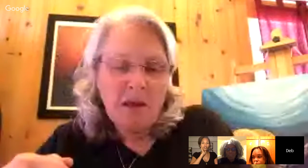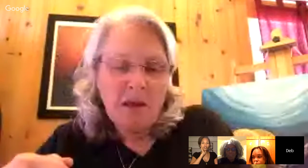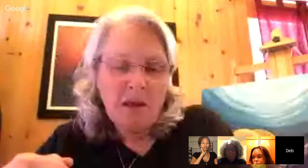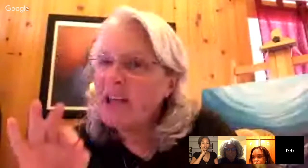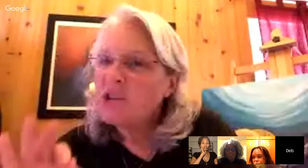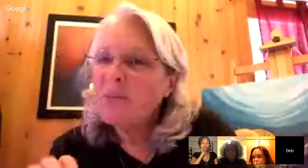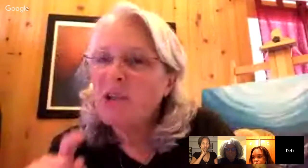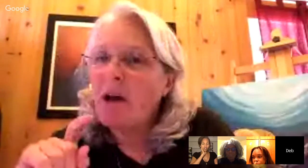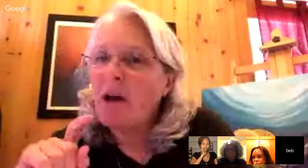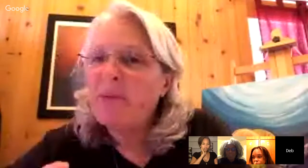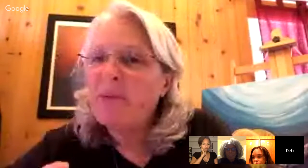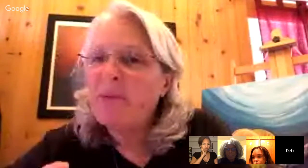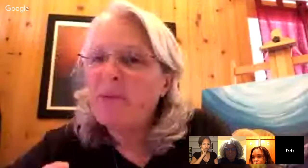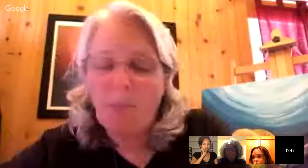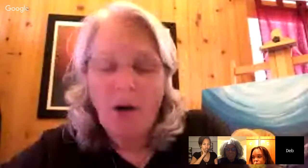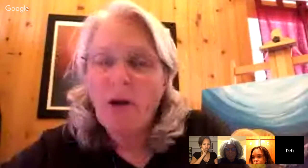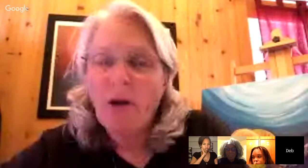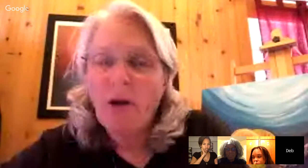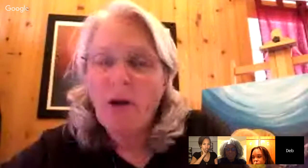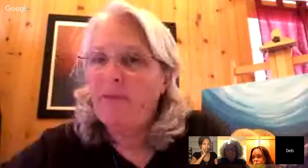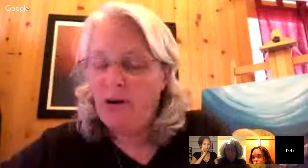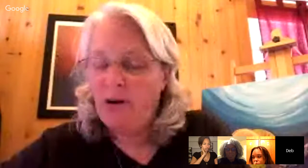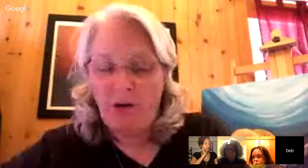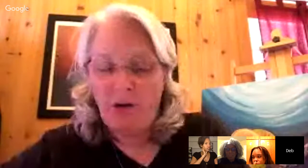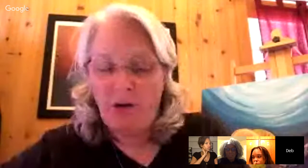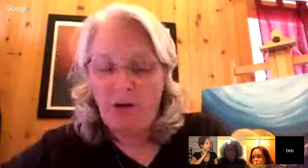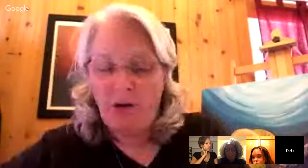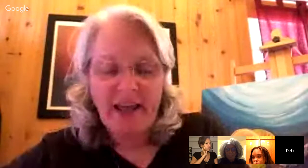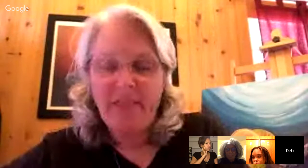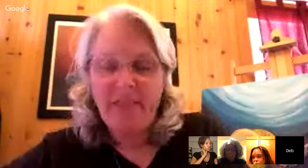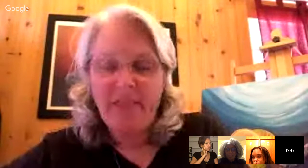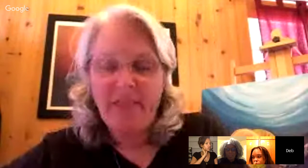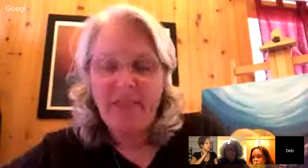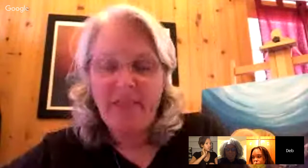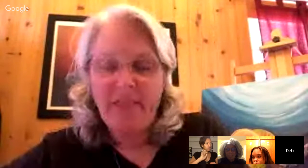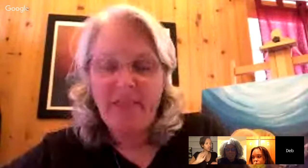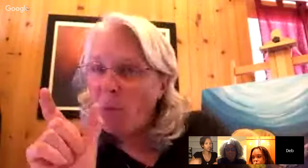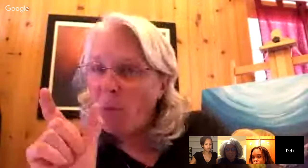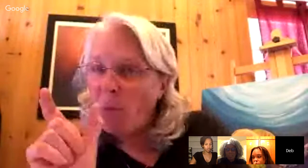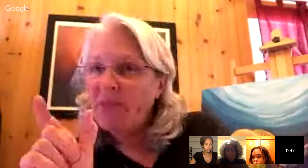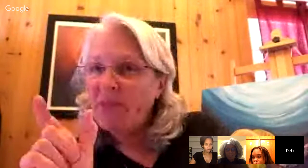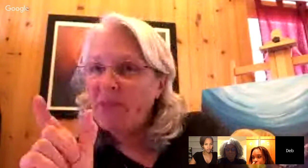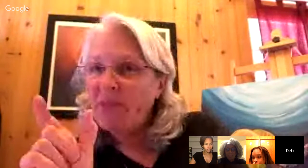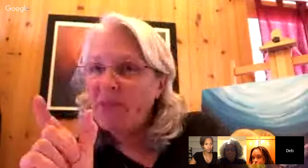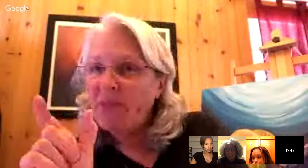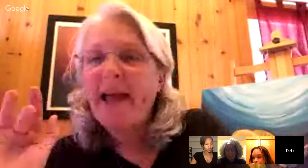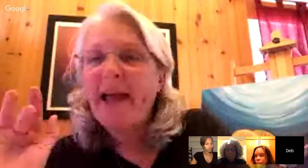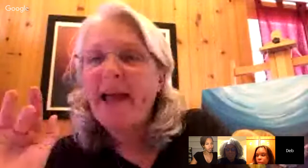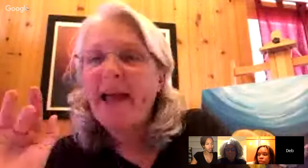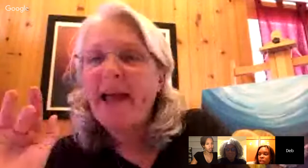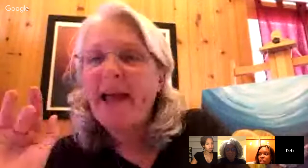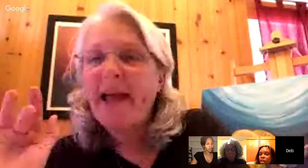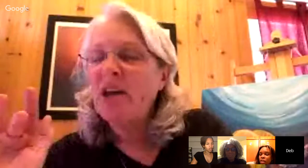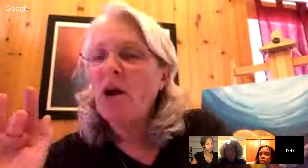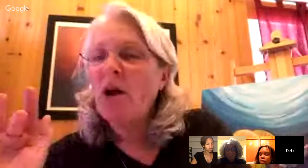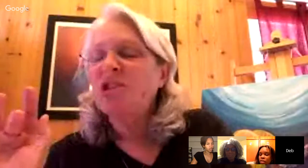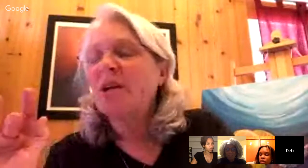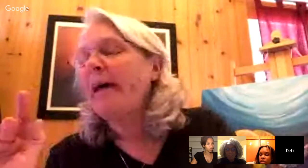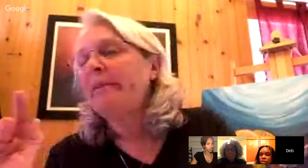the transcription part of her signing, that word right there, I left blank because I didn't know what she meant.